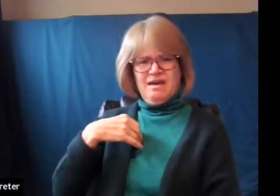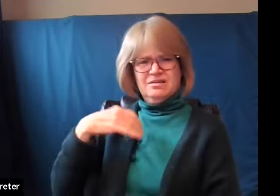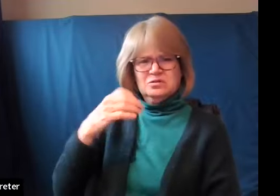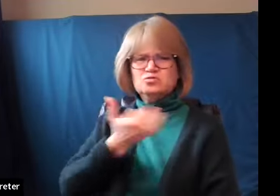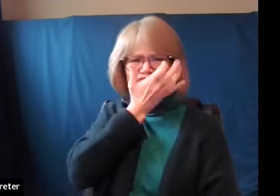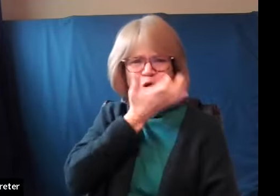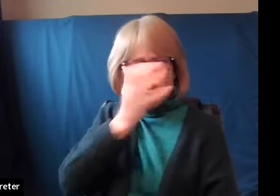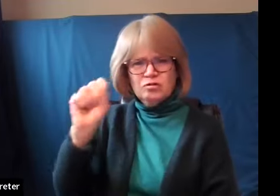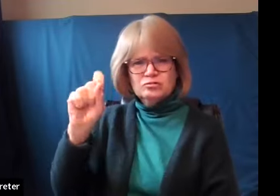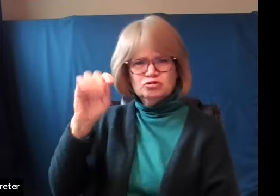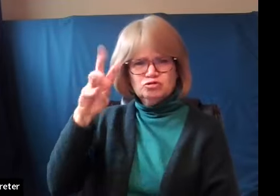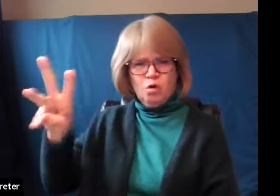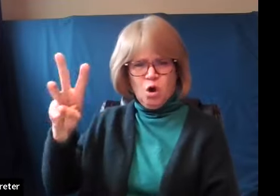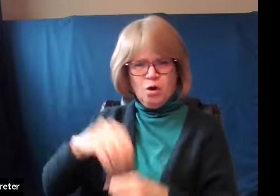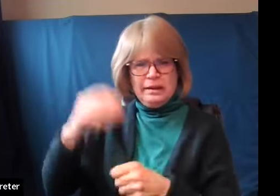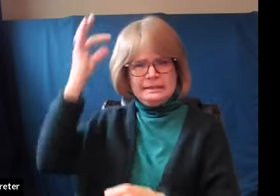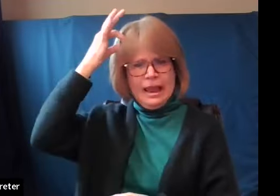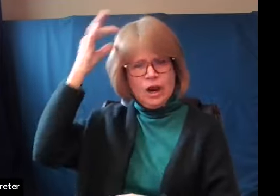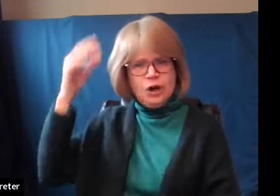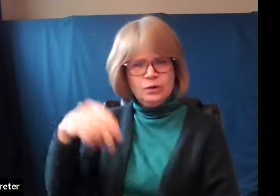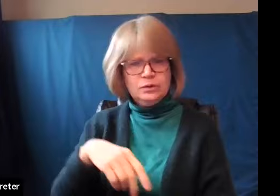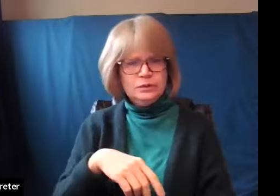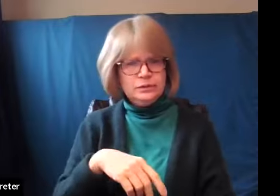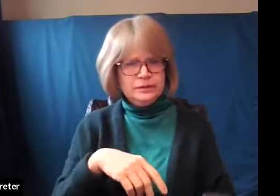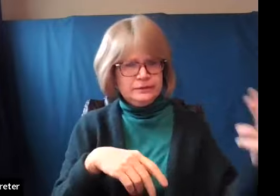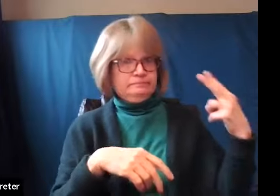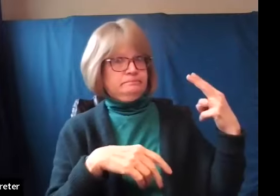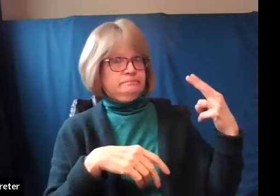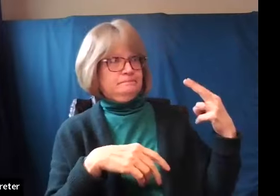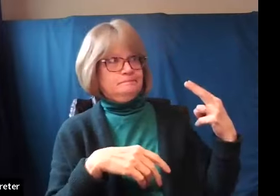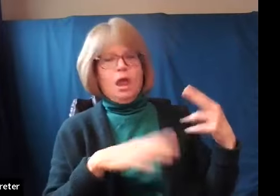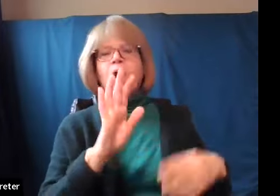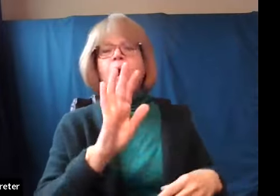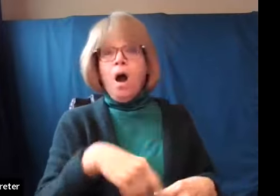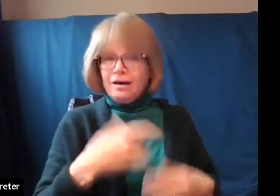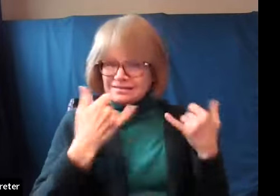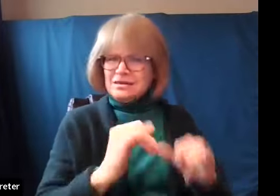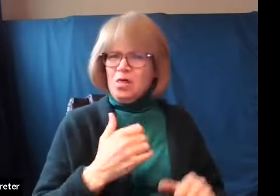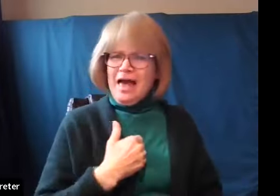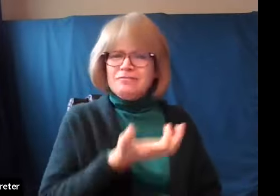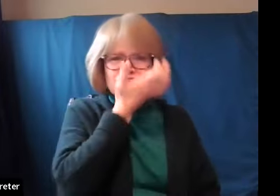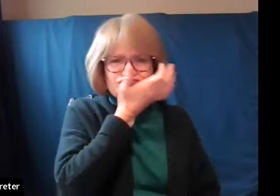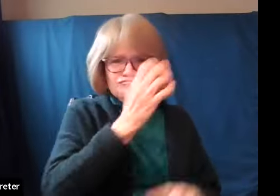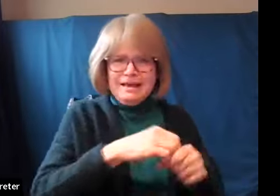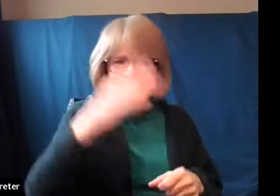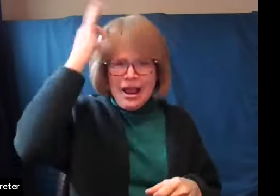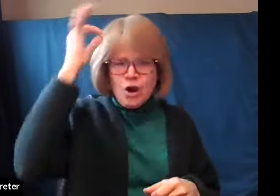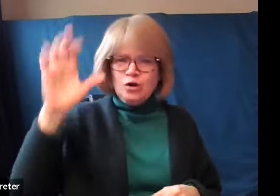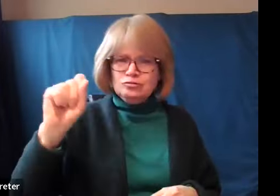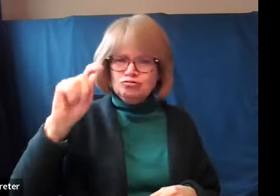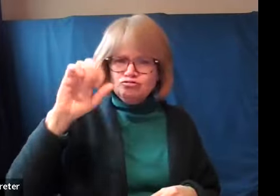hair. Quizzical gaze, the old-timer spied. Billy quipped, "Do I still have straw in my